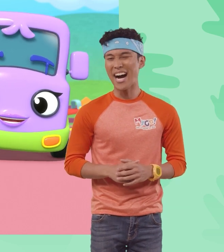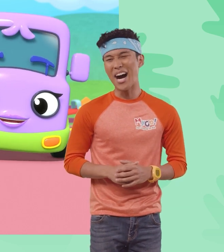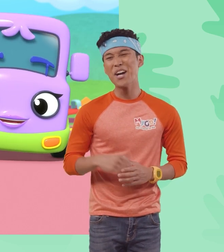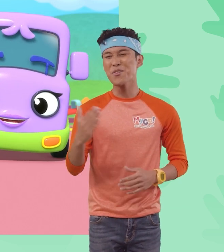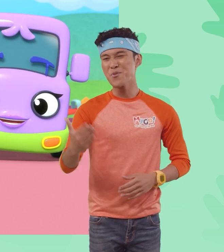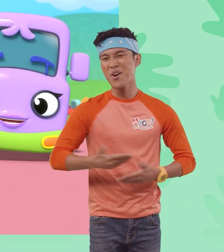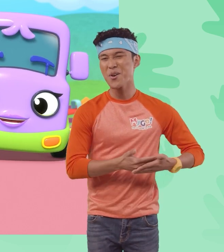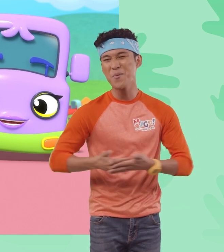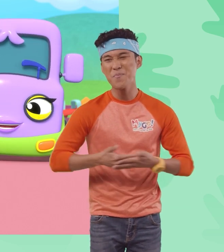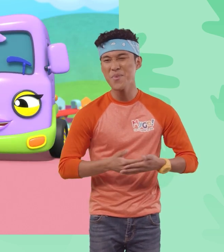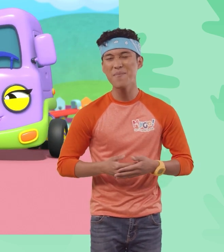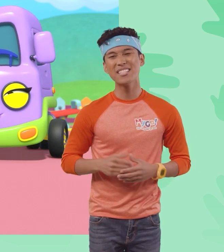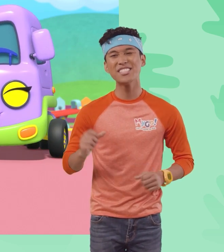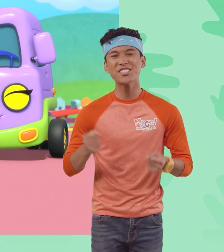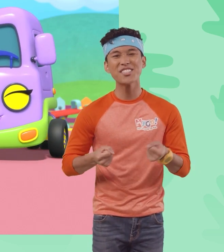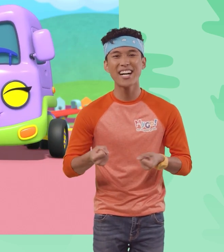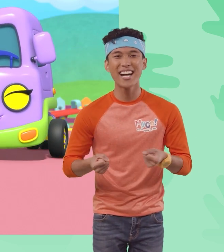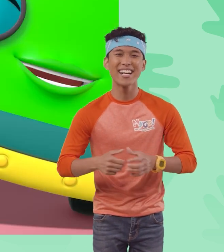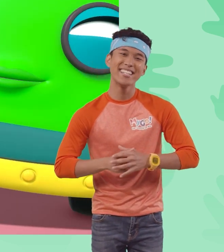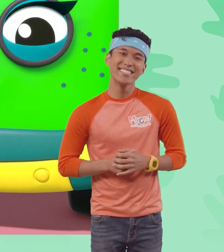You're welcome, Baby Truck.